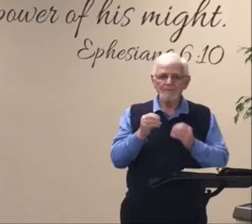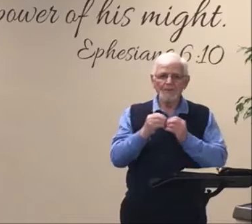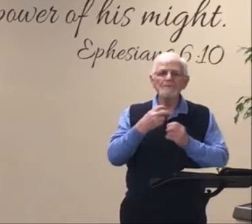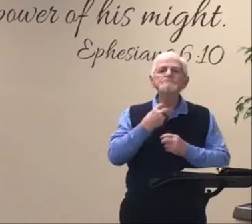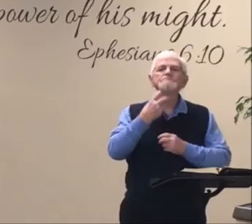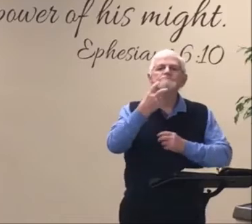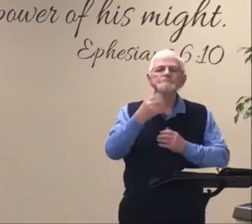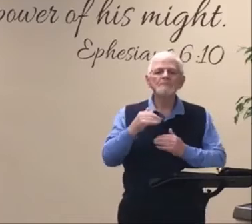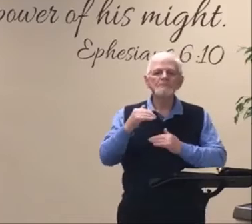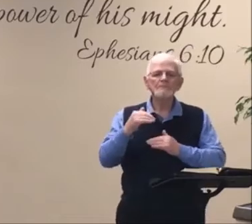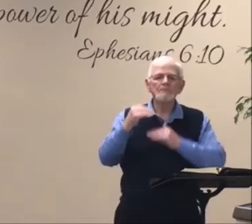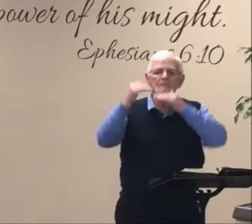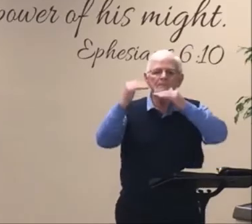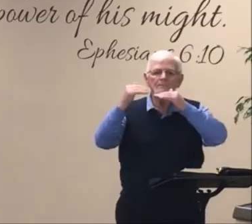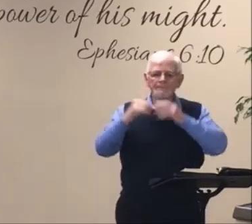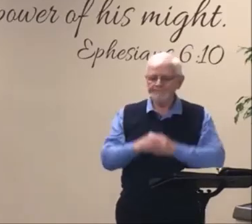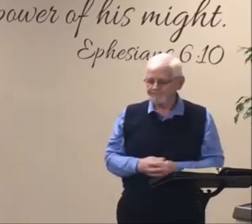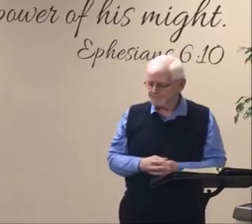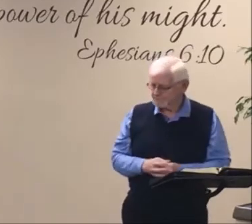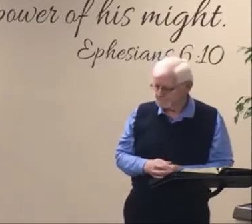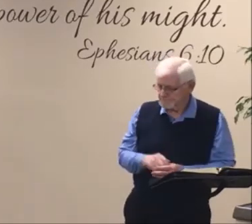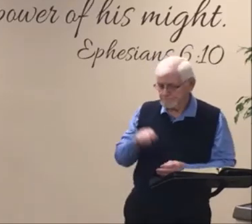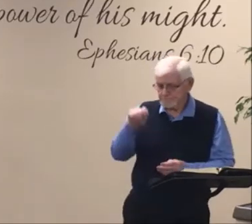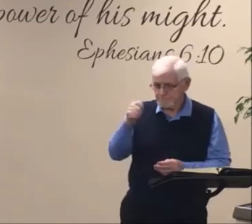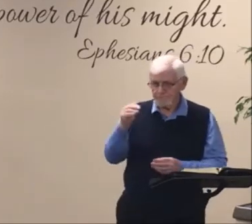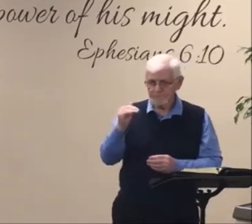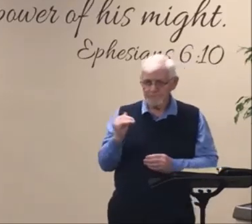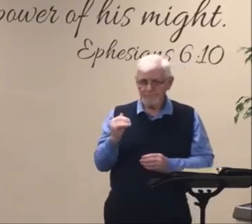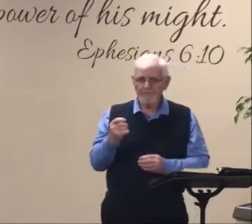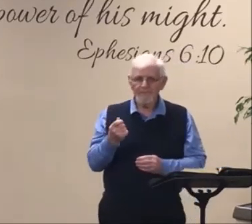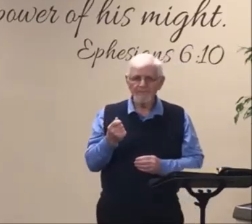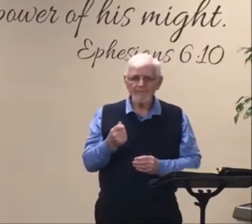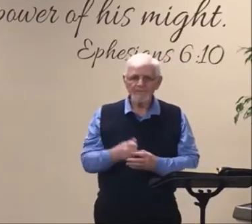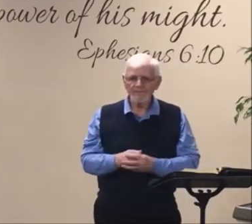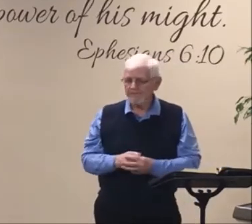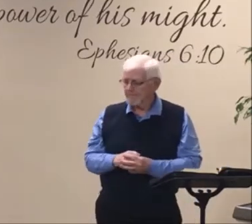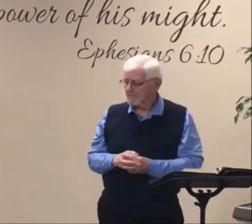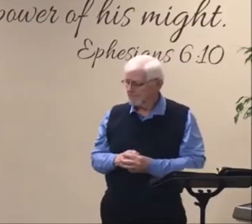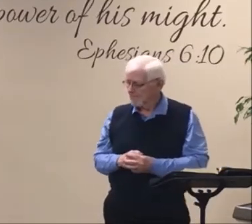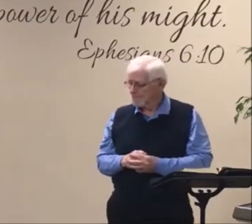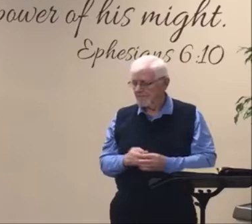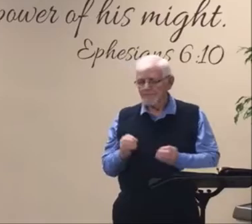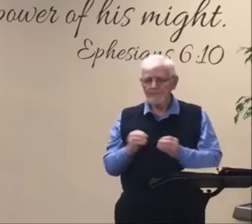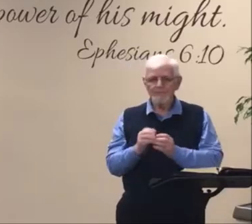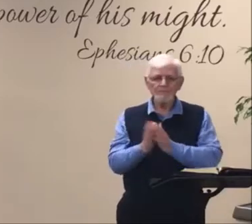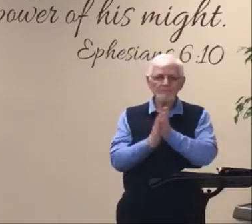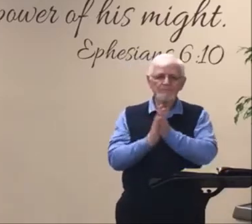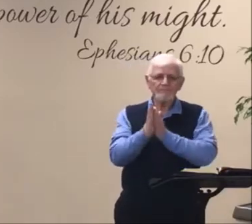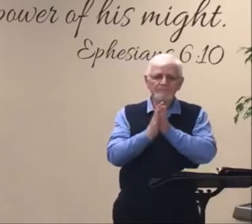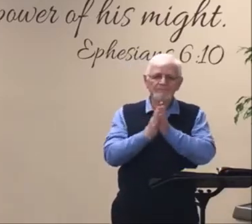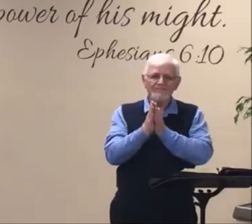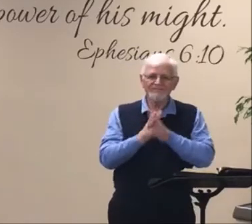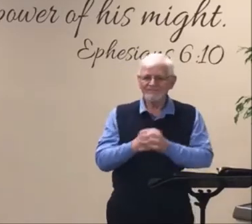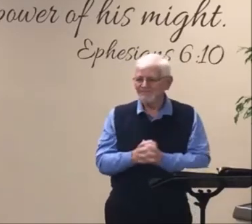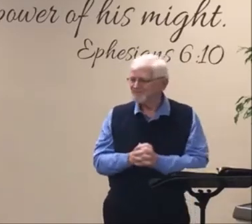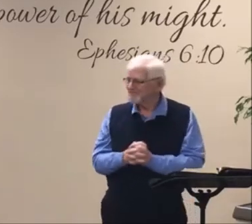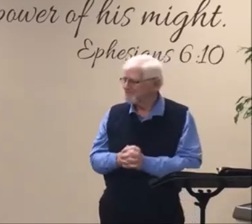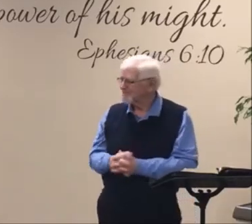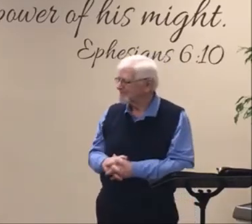I'm going to tone it down just a little bit. And I was asked to be more enthusiastic. So,